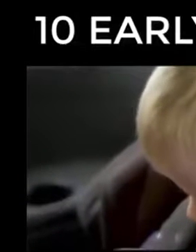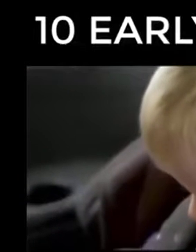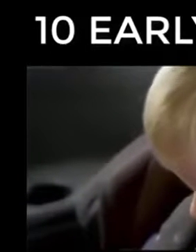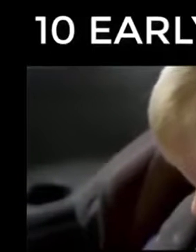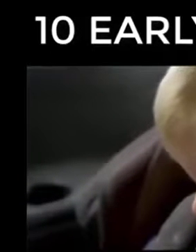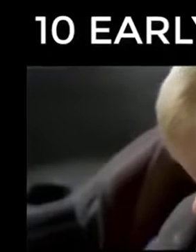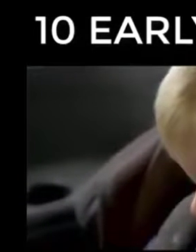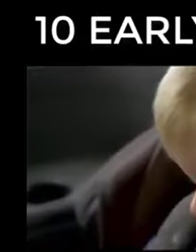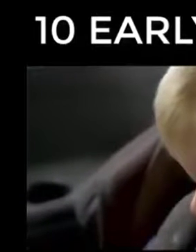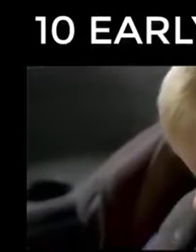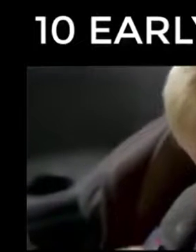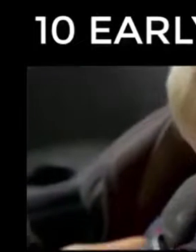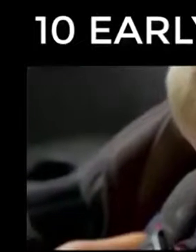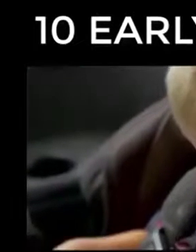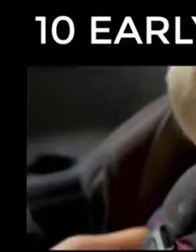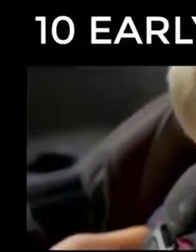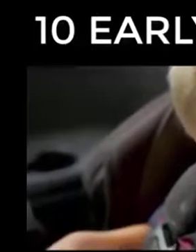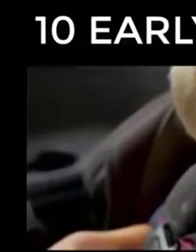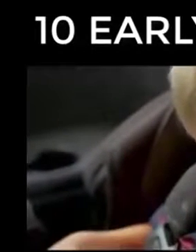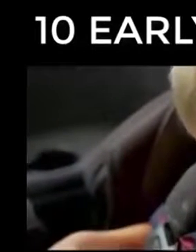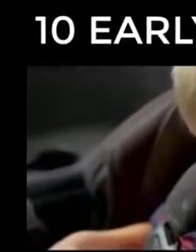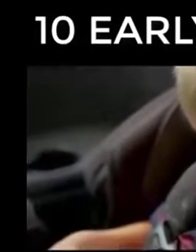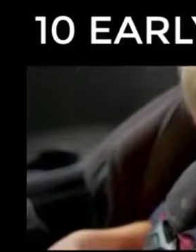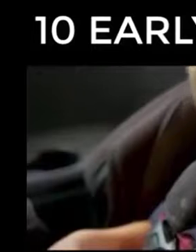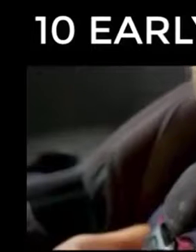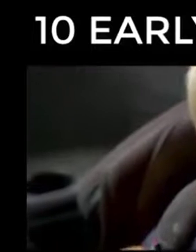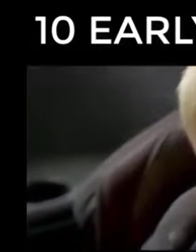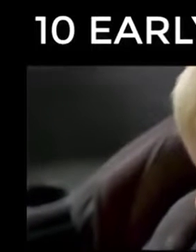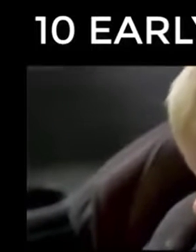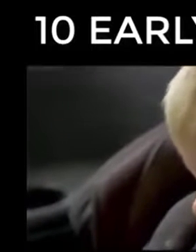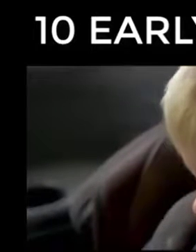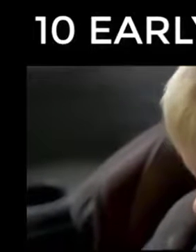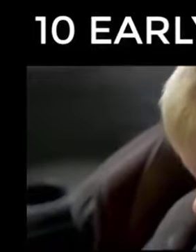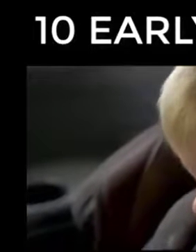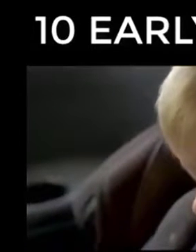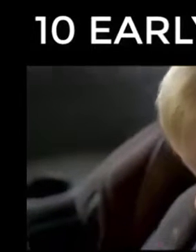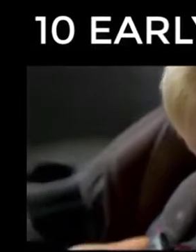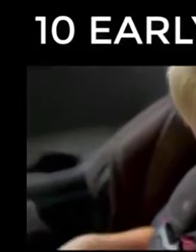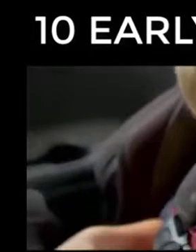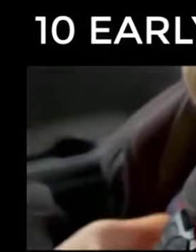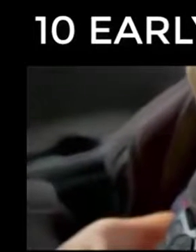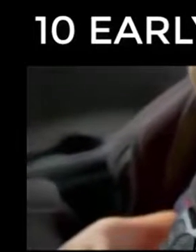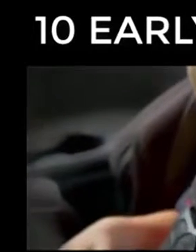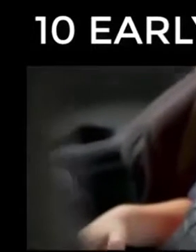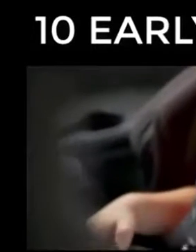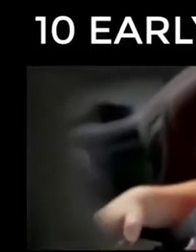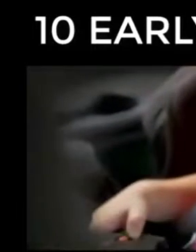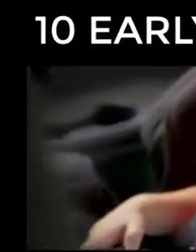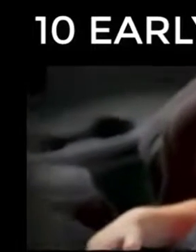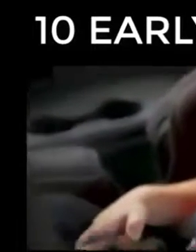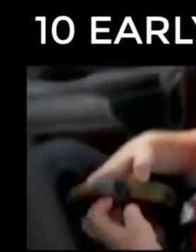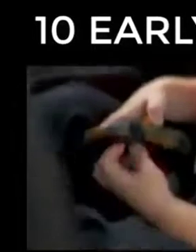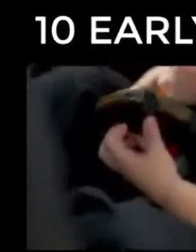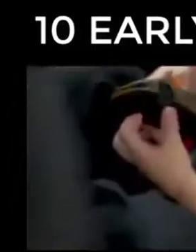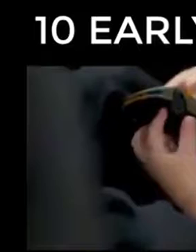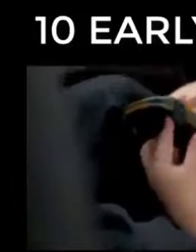autistic people hear too much and have a hard time filtering out noises. Alistair. Alistair. What